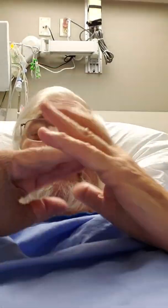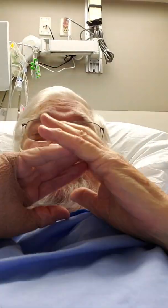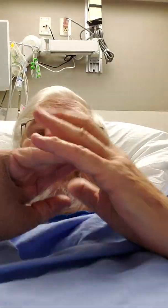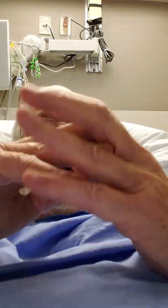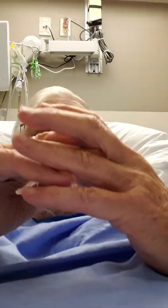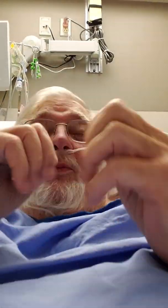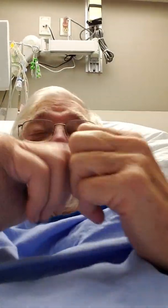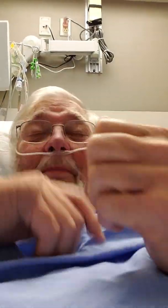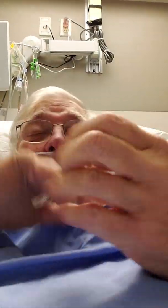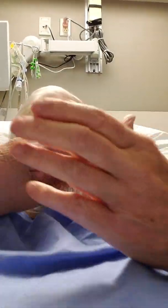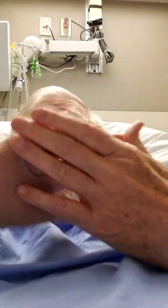resting much of it, my wife.